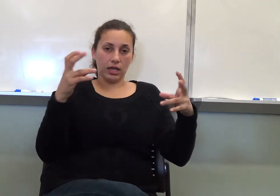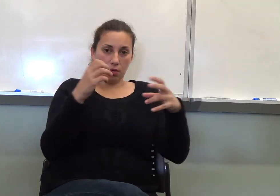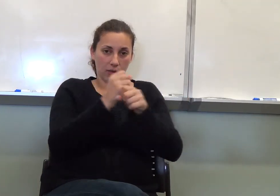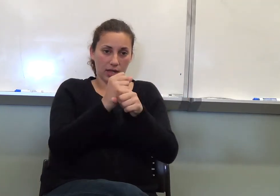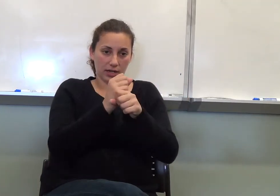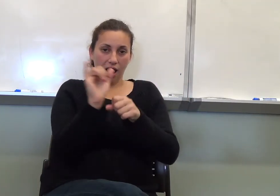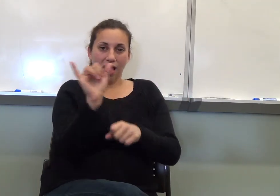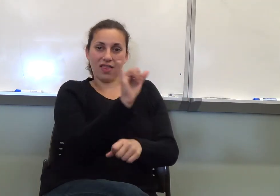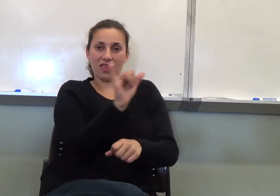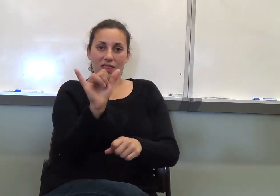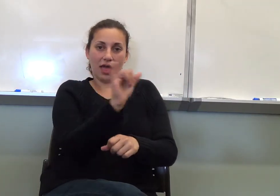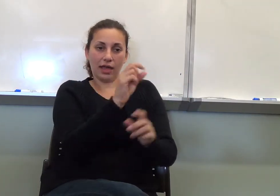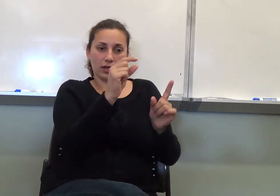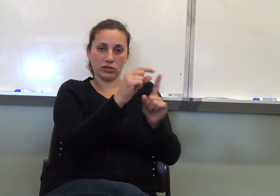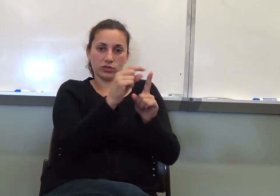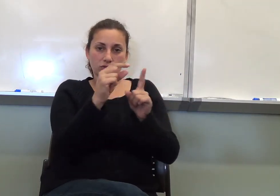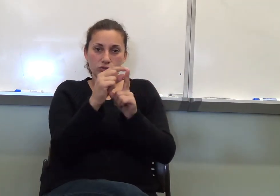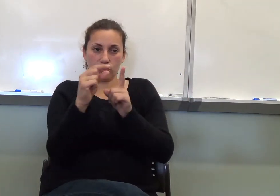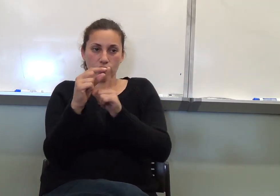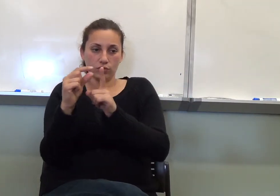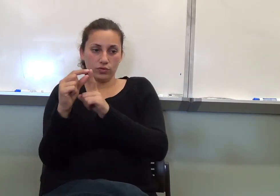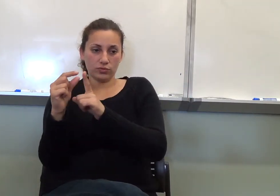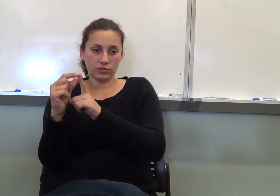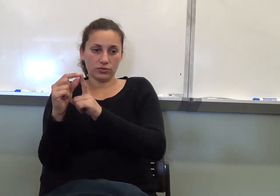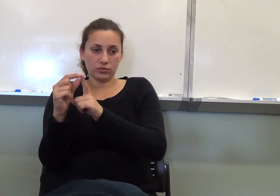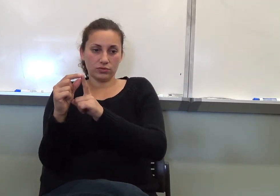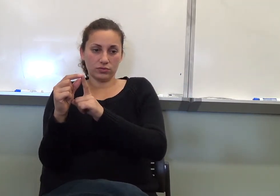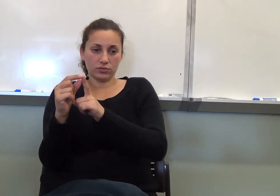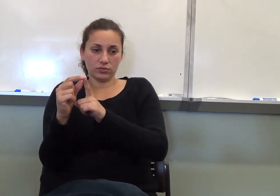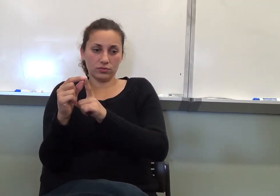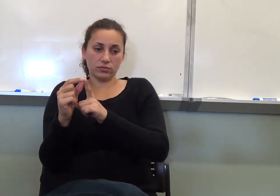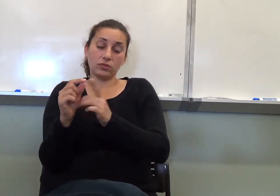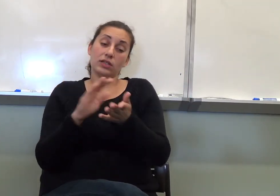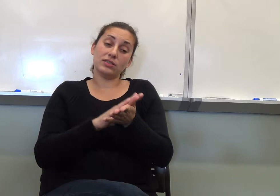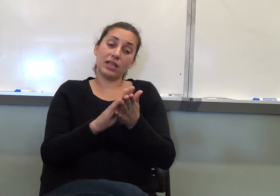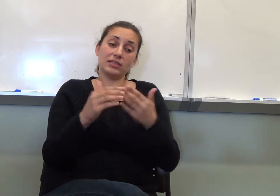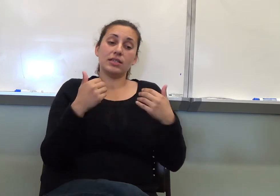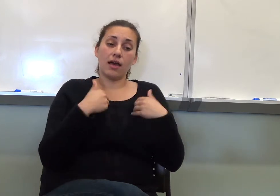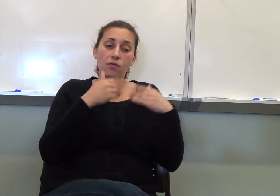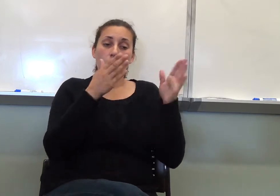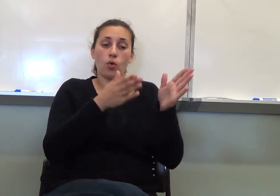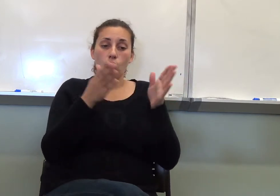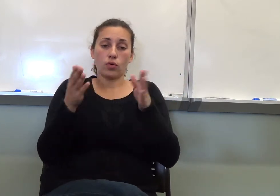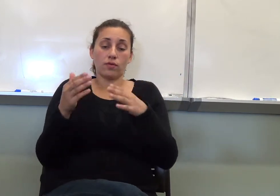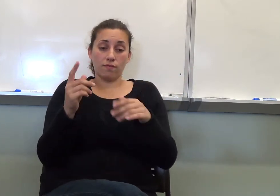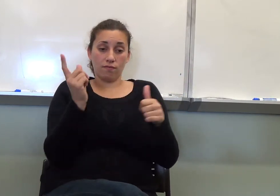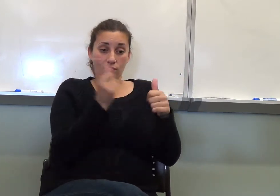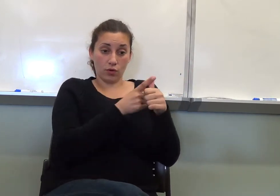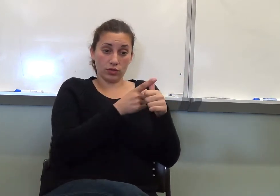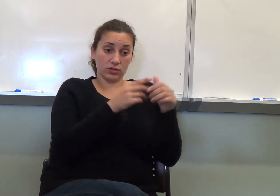there because they're telling you the order to do it in. First, clear the parentheses, then combine like